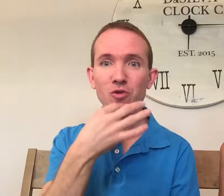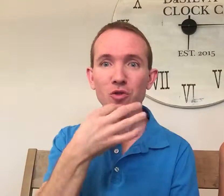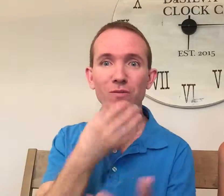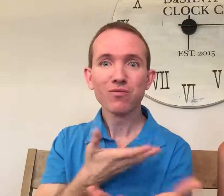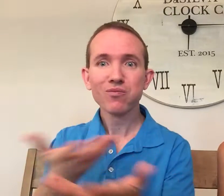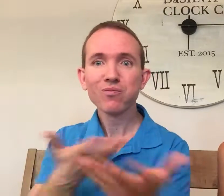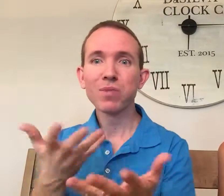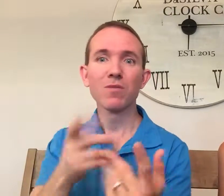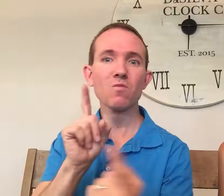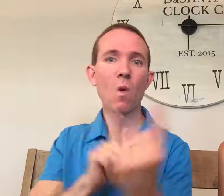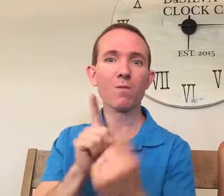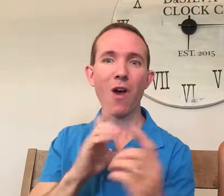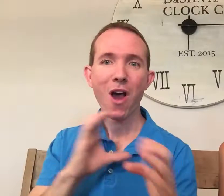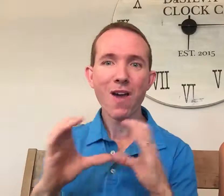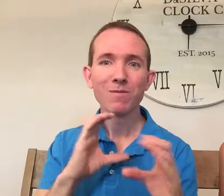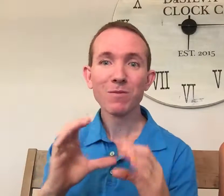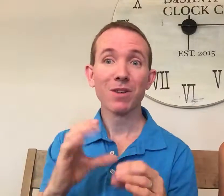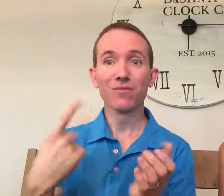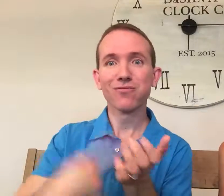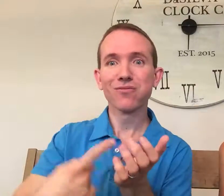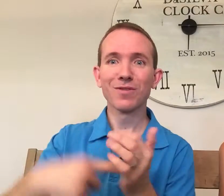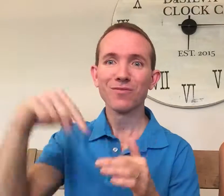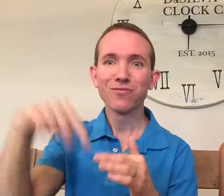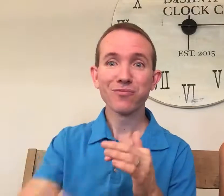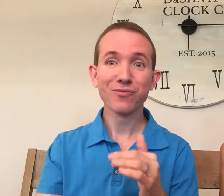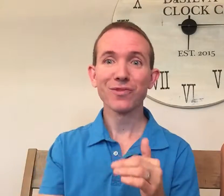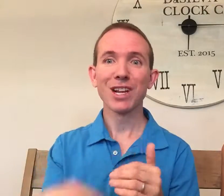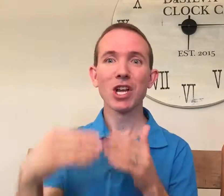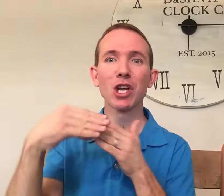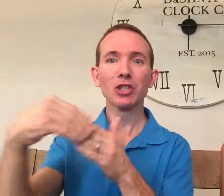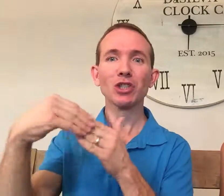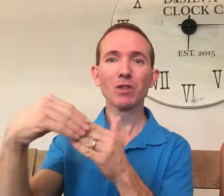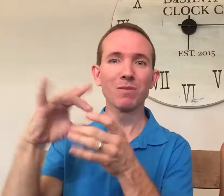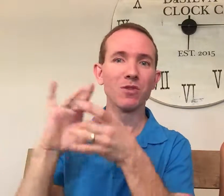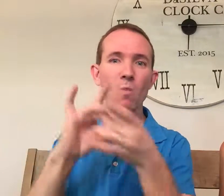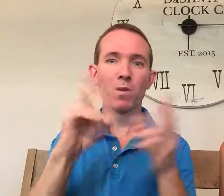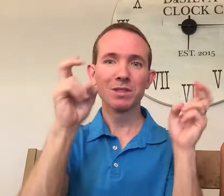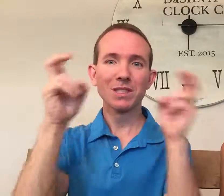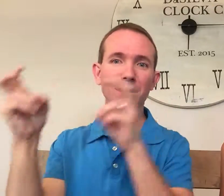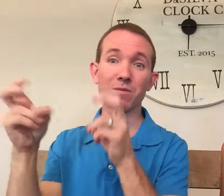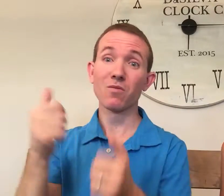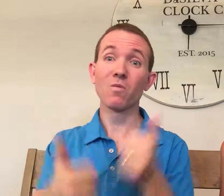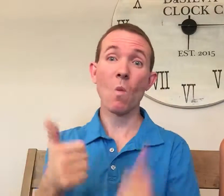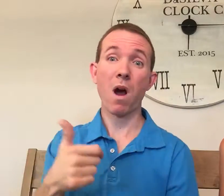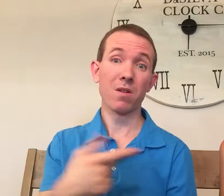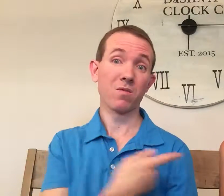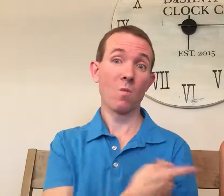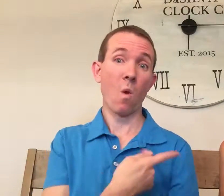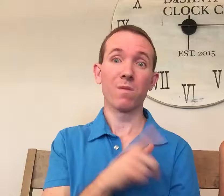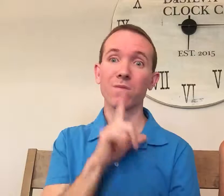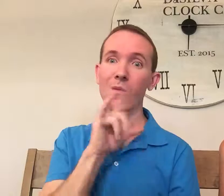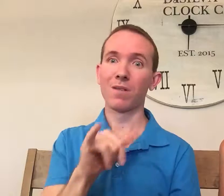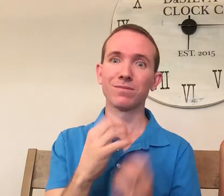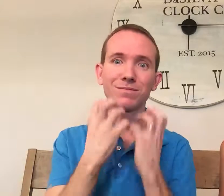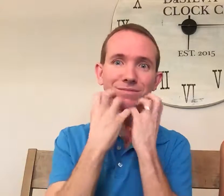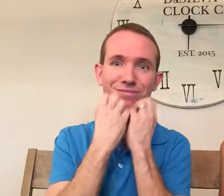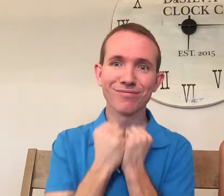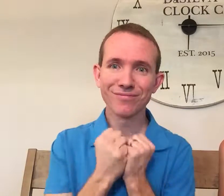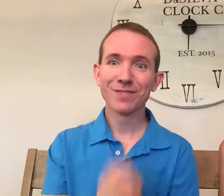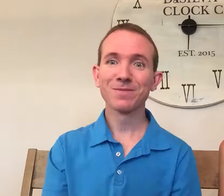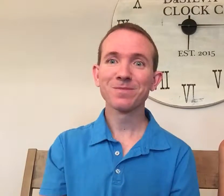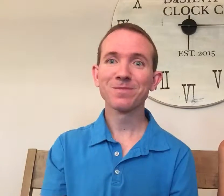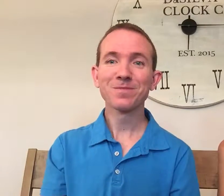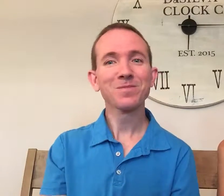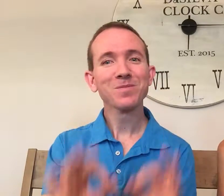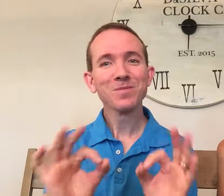wait to hear from you soon and get to chat with you one-on-one and discuss more in depth about leadership topics,